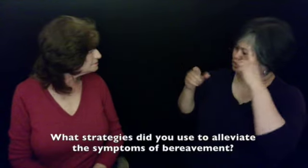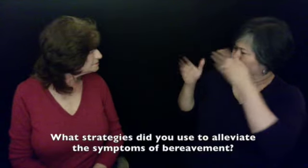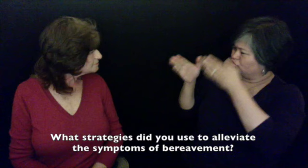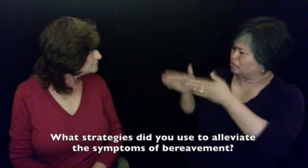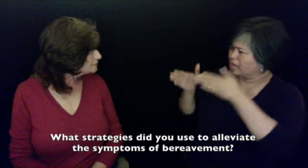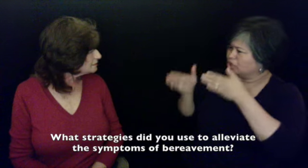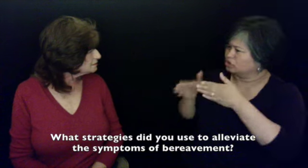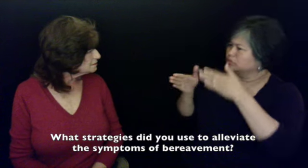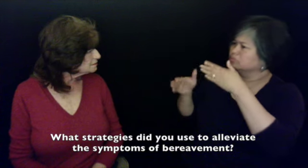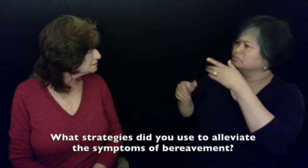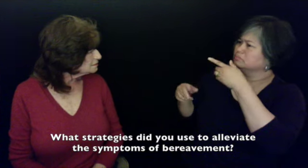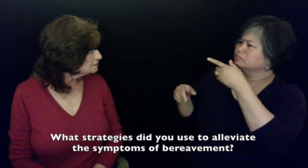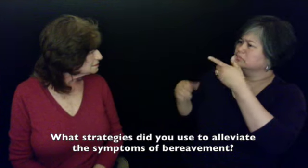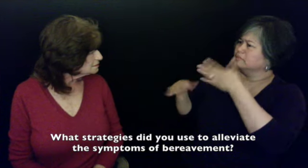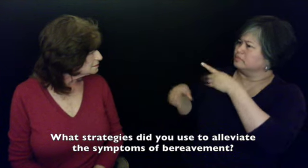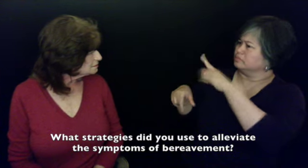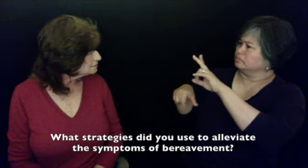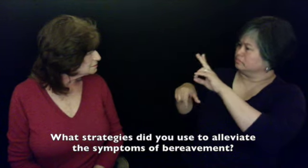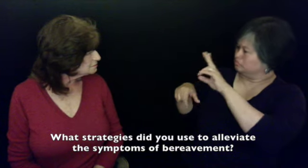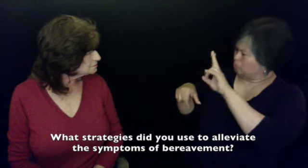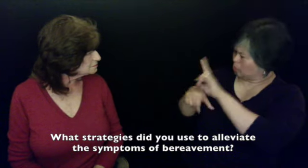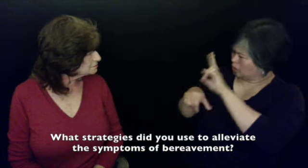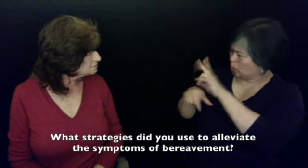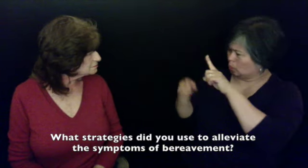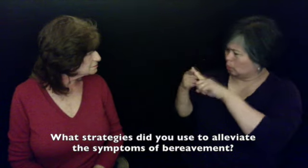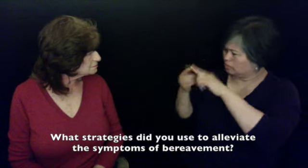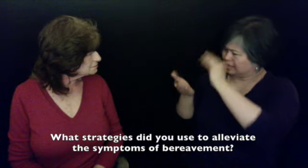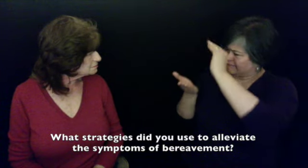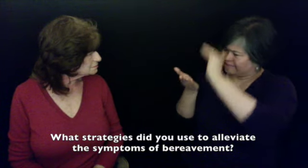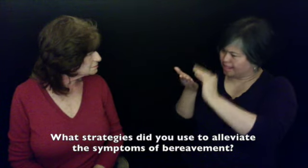What strategies did you use to alleviate the symptoms of bereavement?